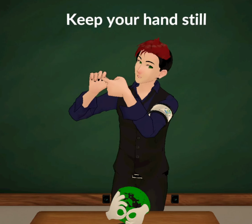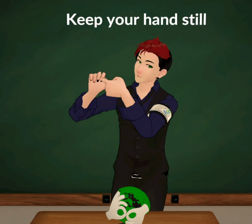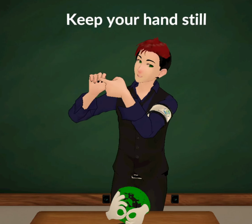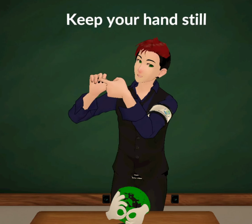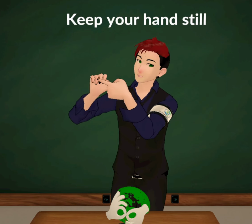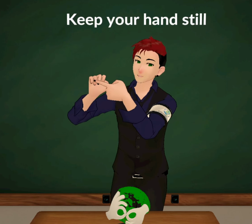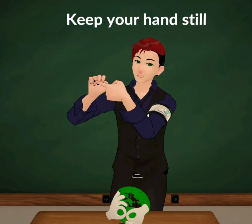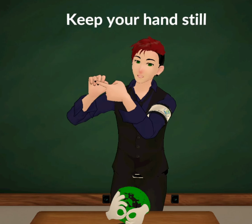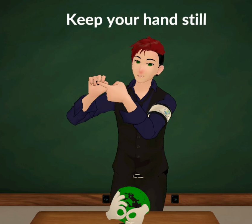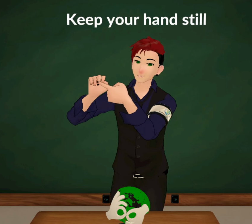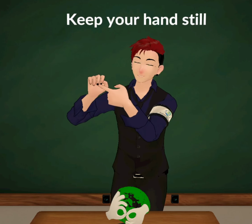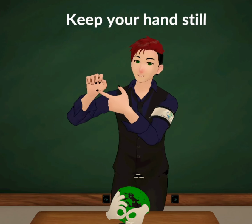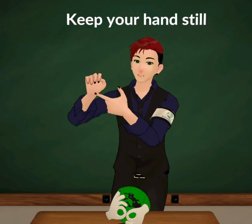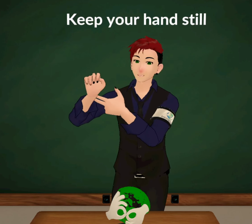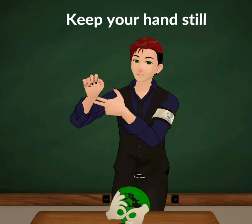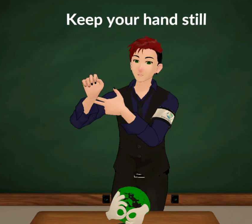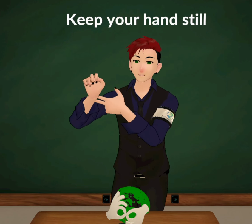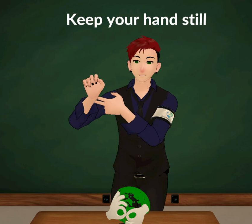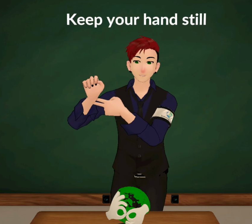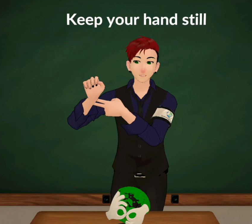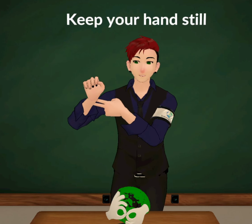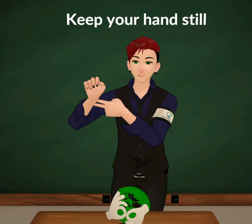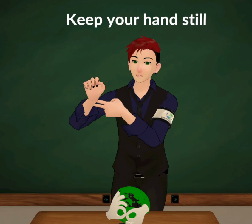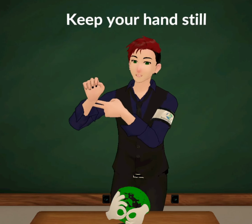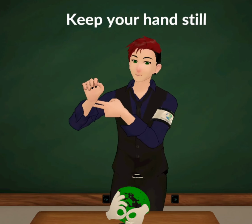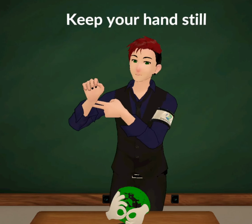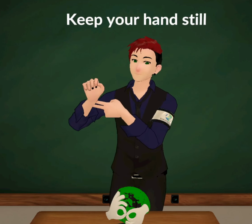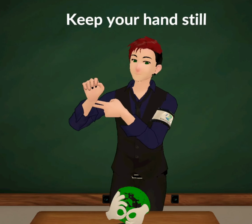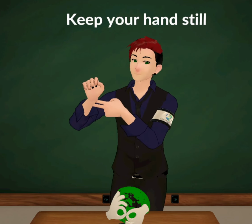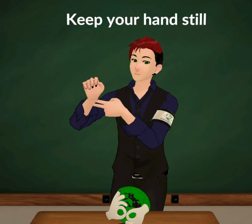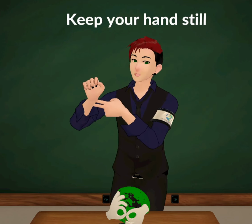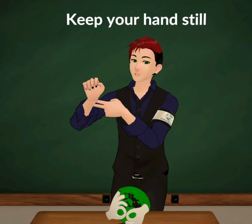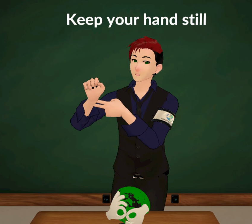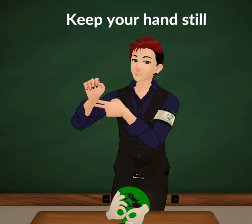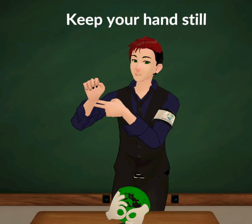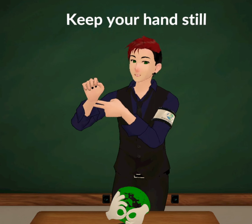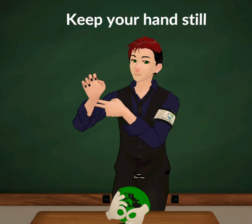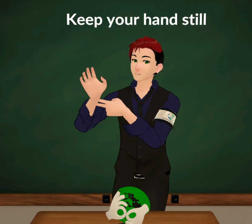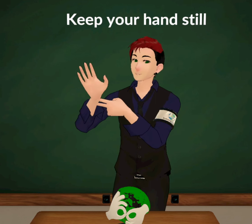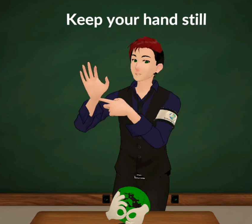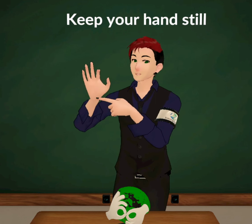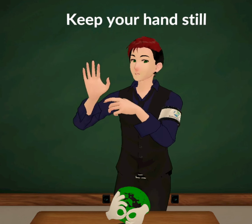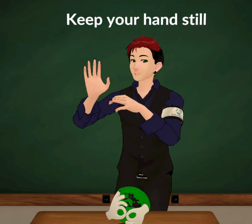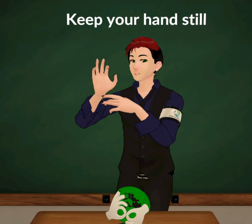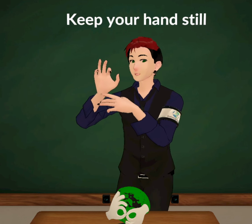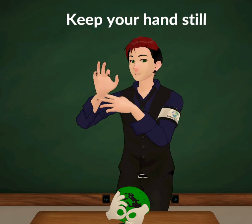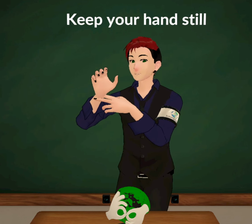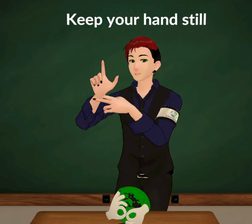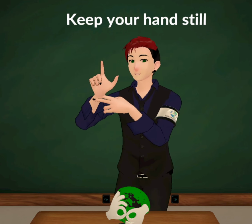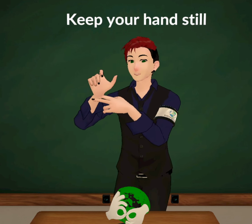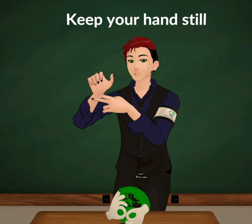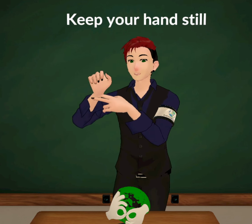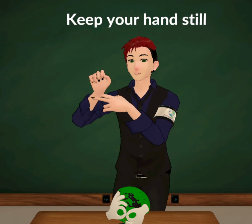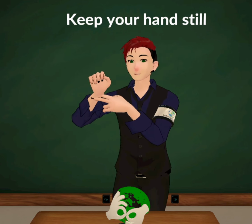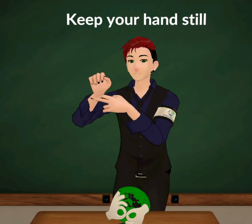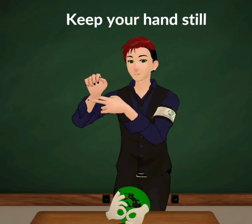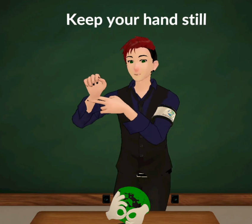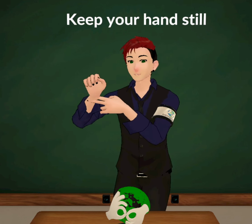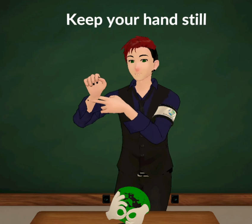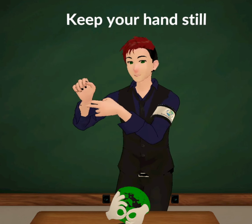thumb in front of your knuckles, and that's how you do an S here in real life. When it is an S, you would do like CALSS. You